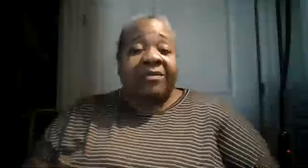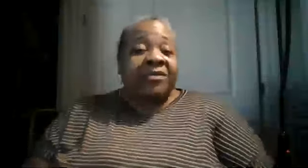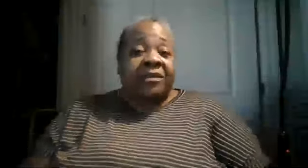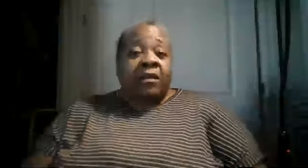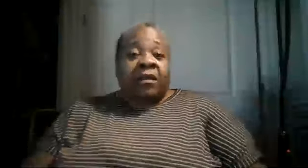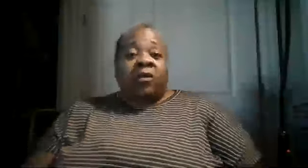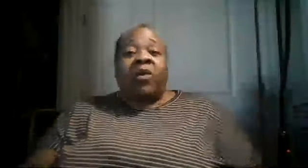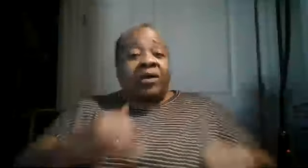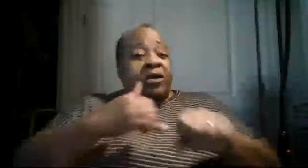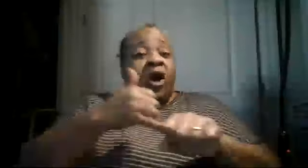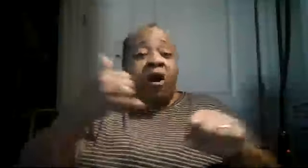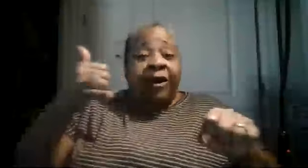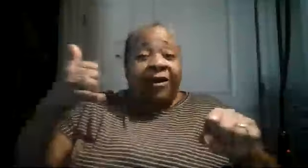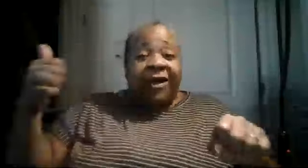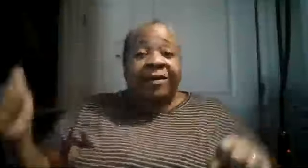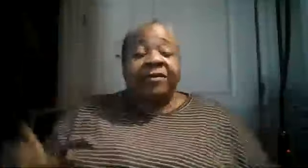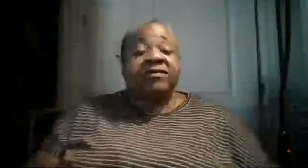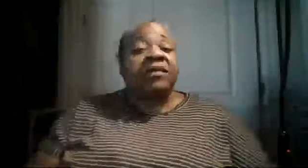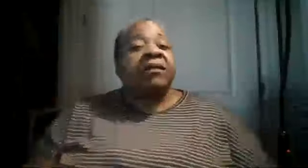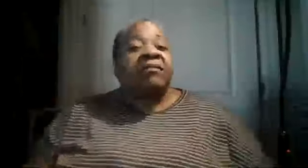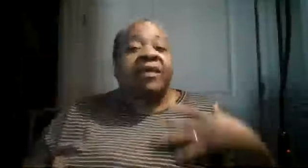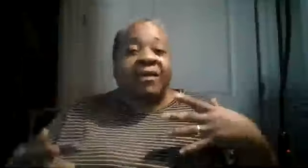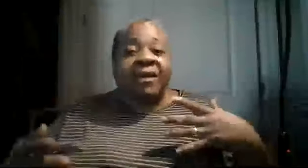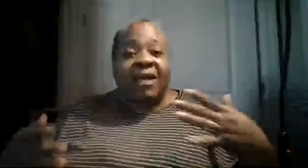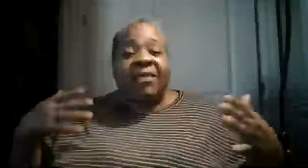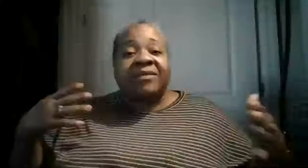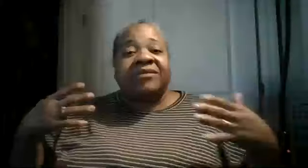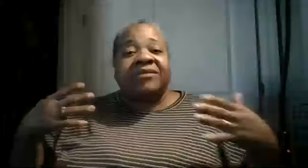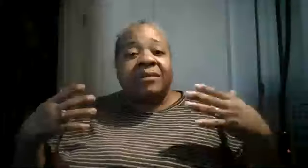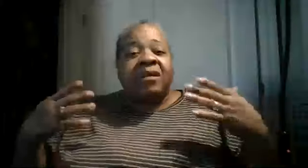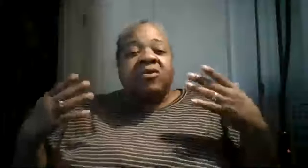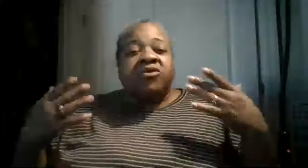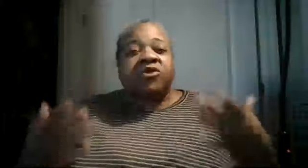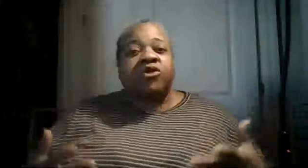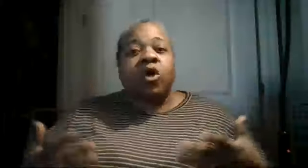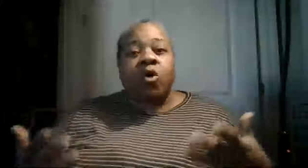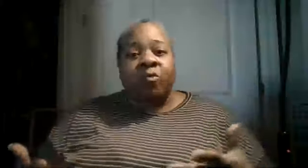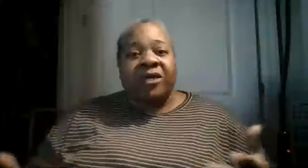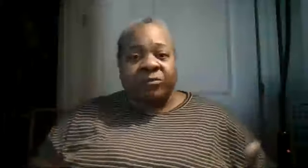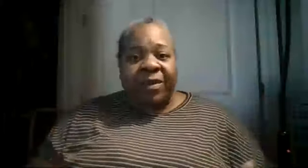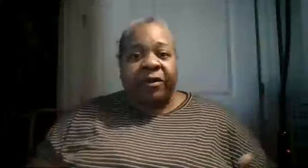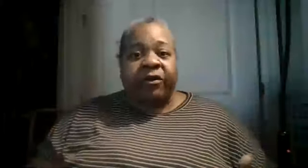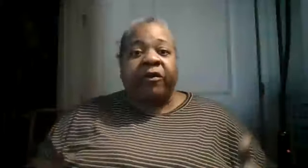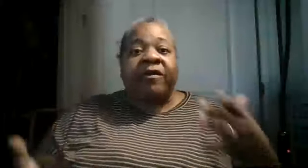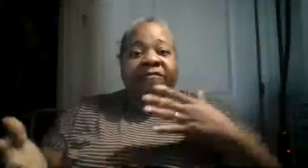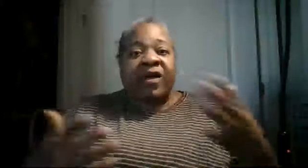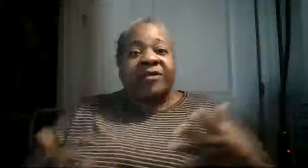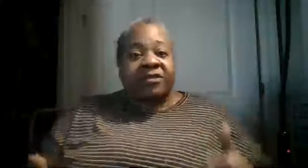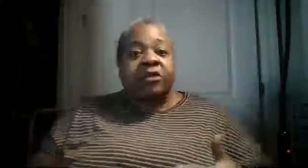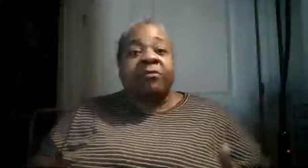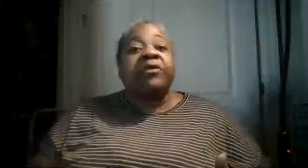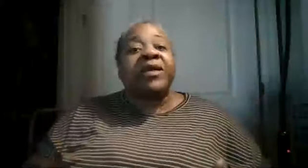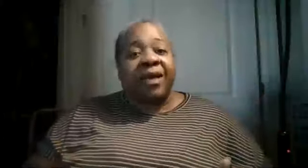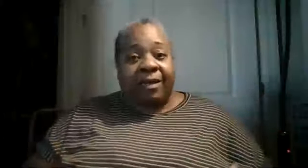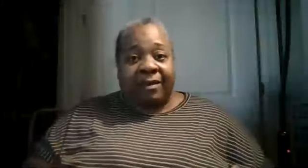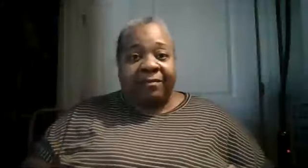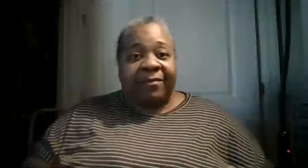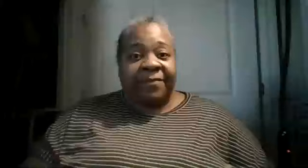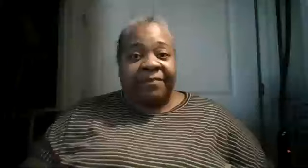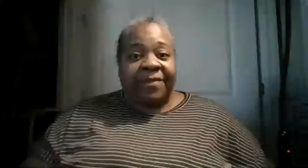is, what yarn is, then it makes it so much better for us to communicate. You